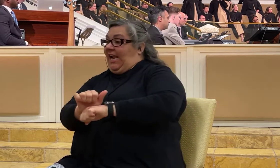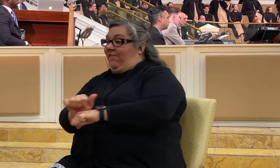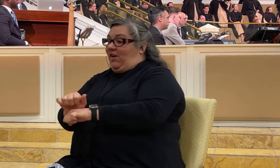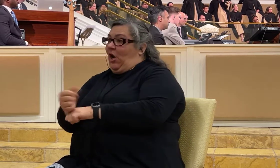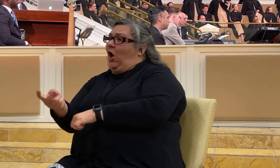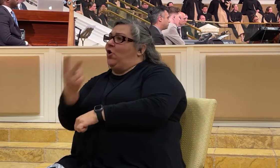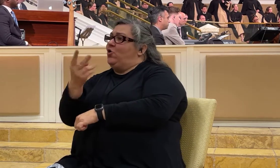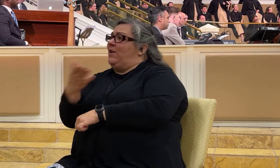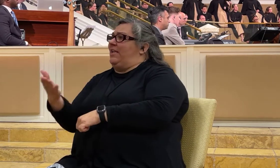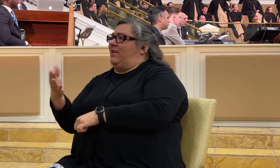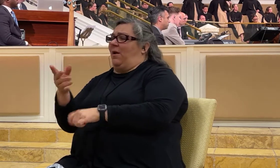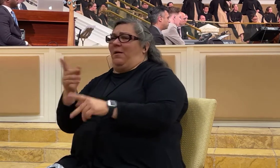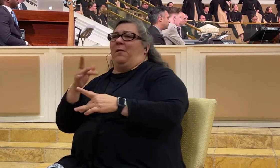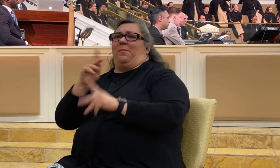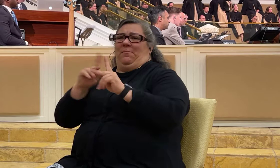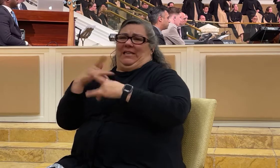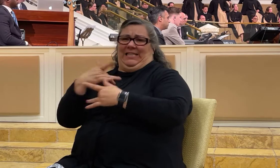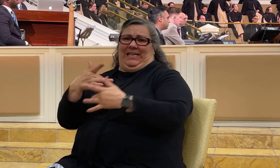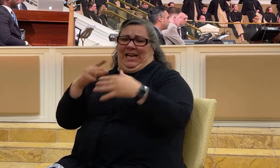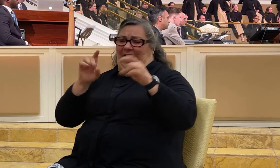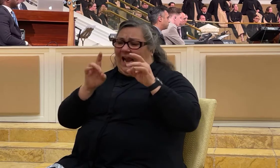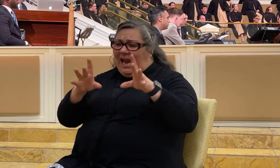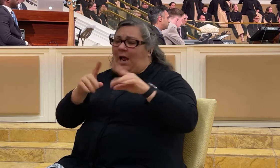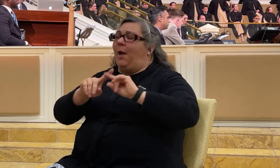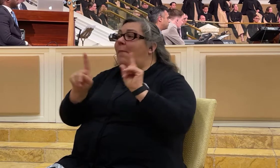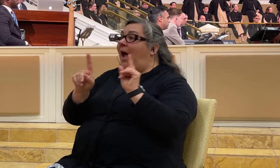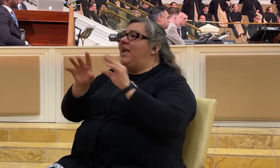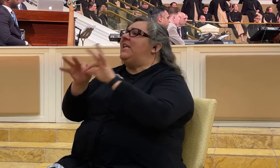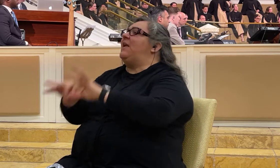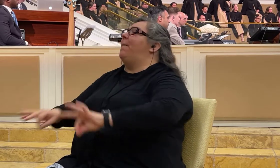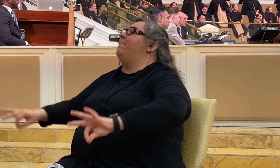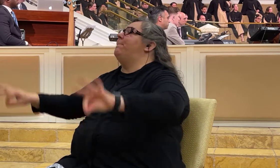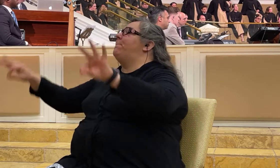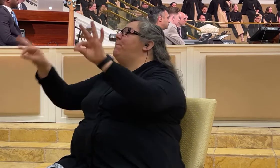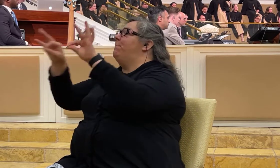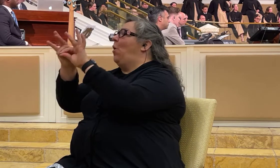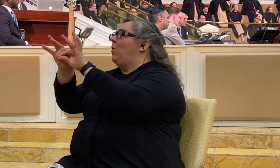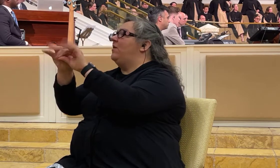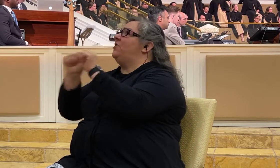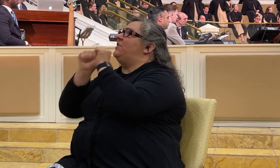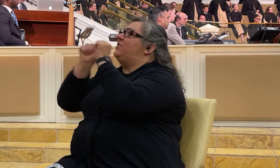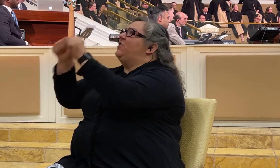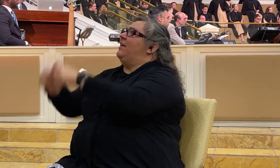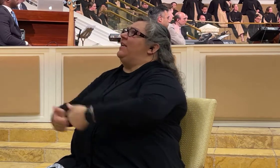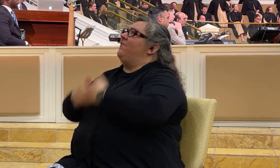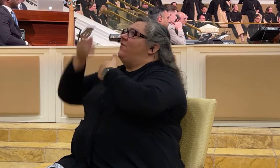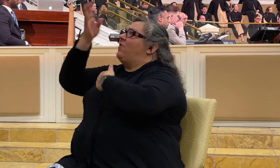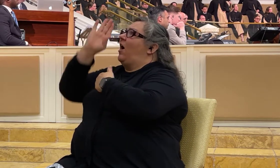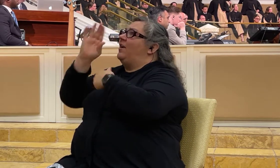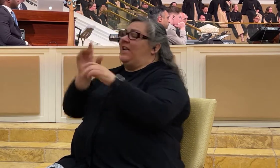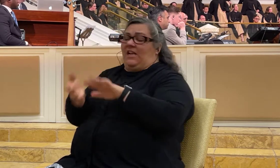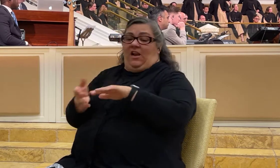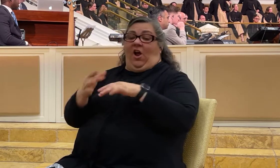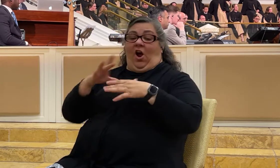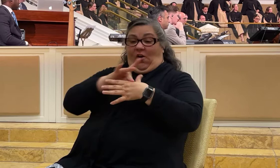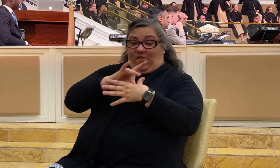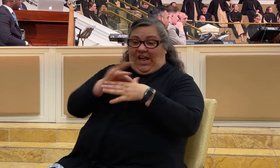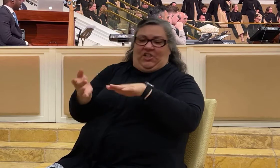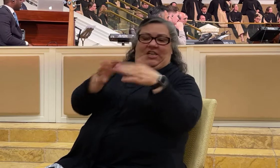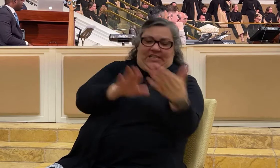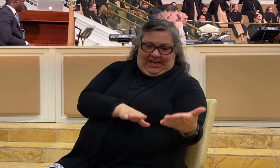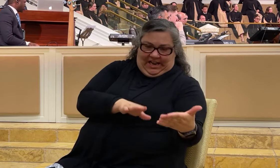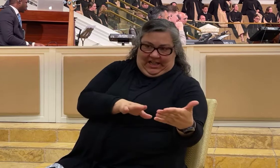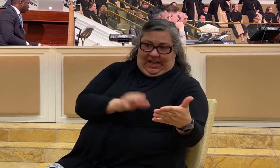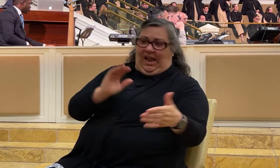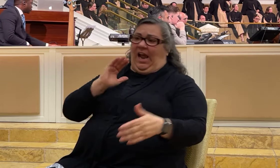two things which are central to our living for God. It's death to the flesh and to our